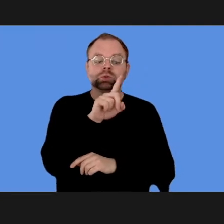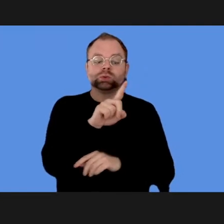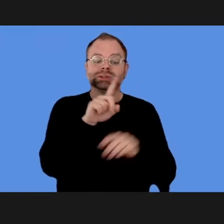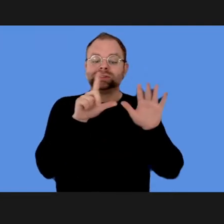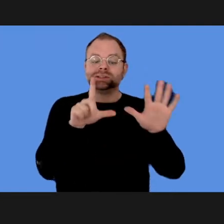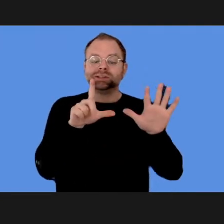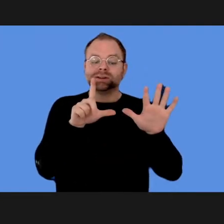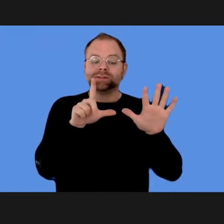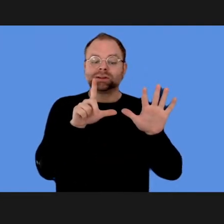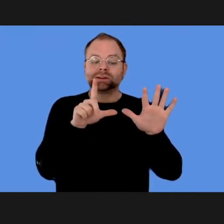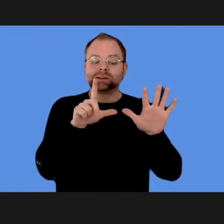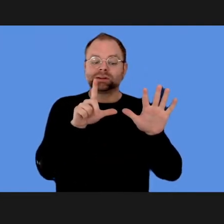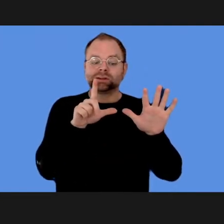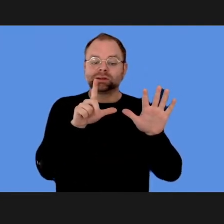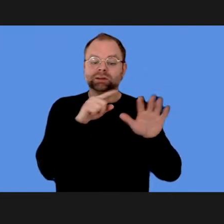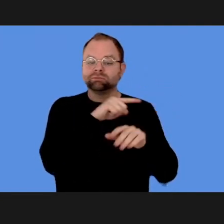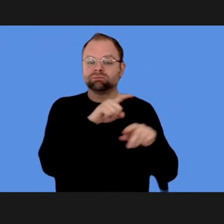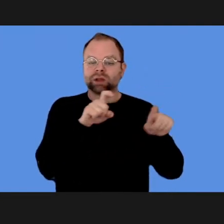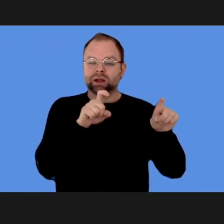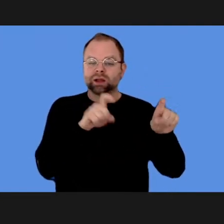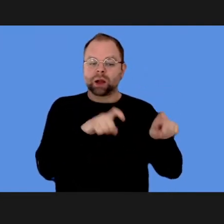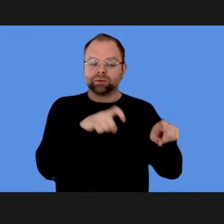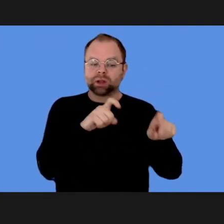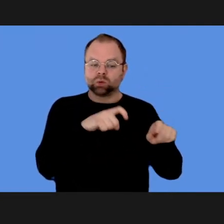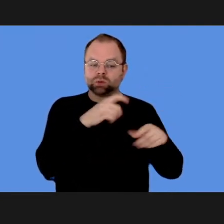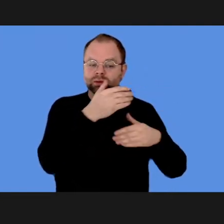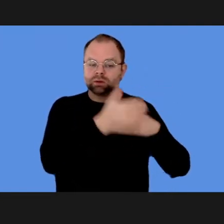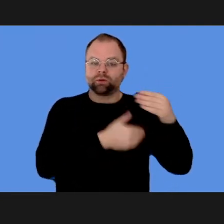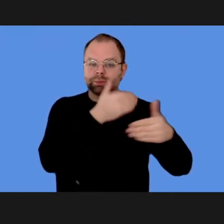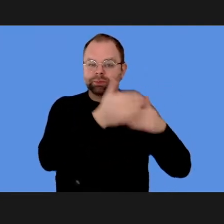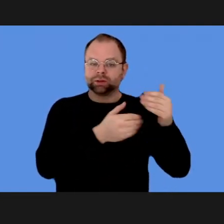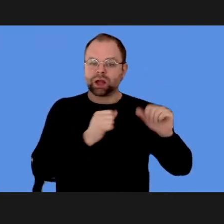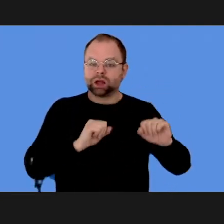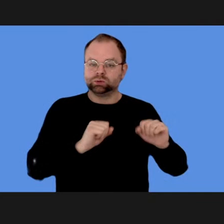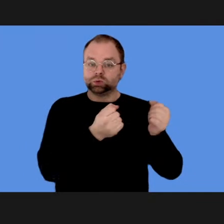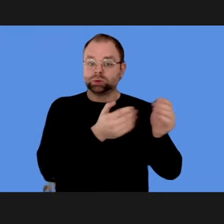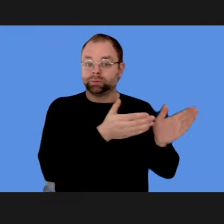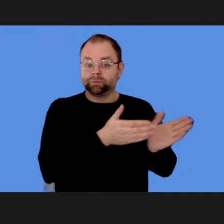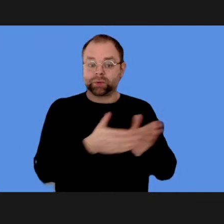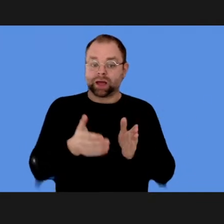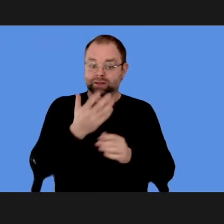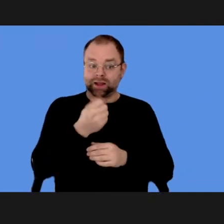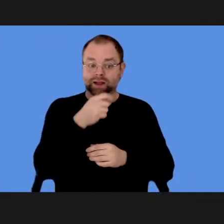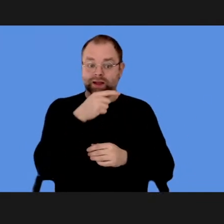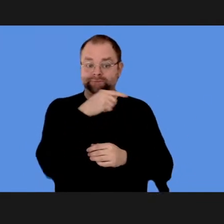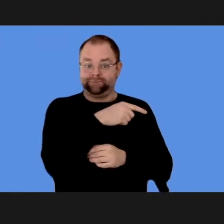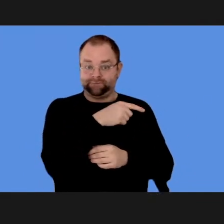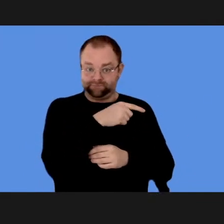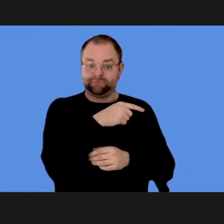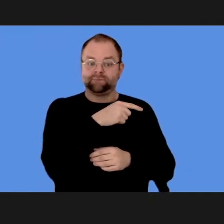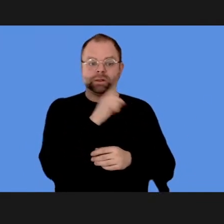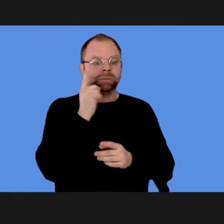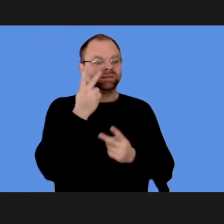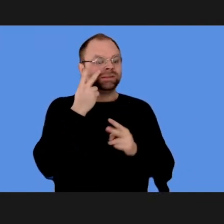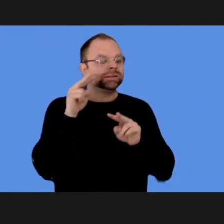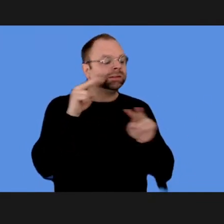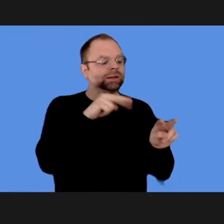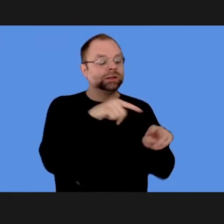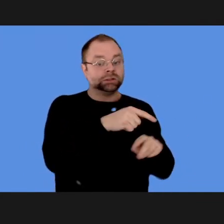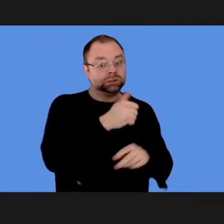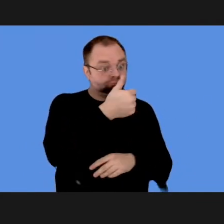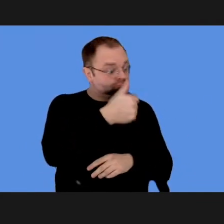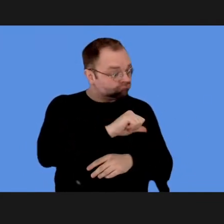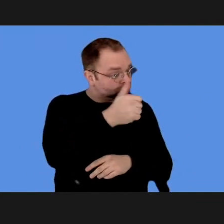decades, and one needs to really properly evaluate those action plans. Those action plans